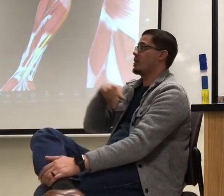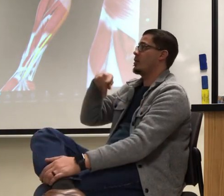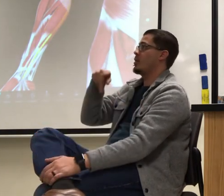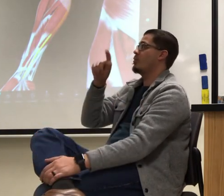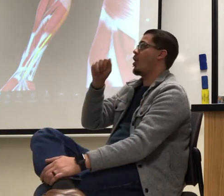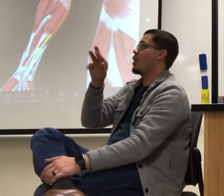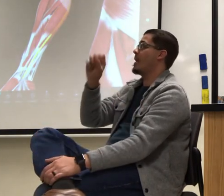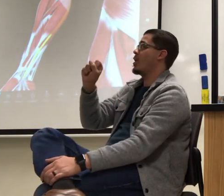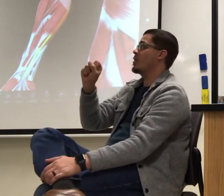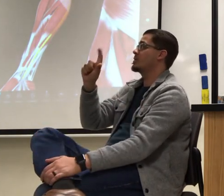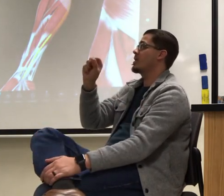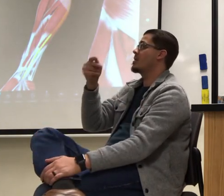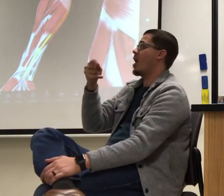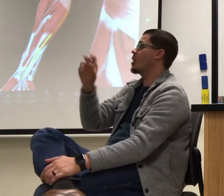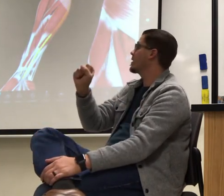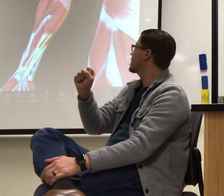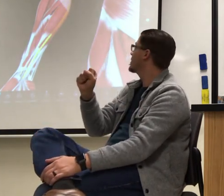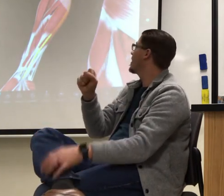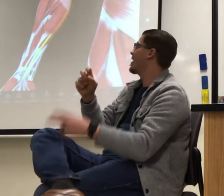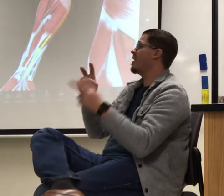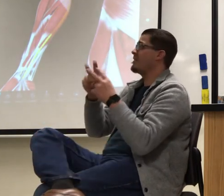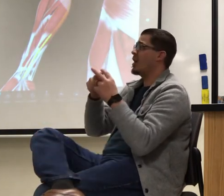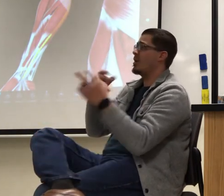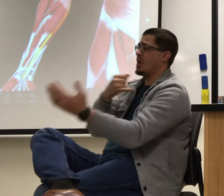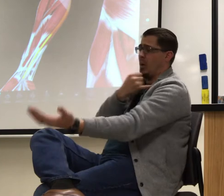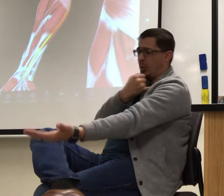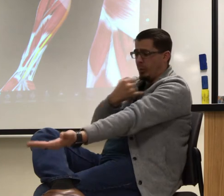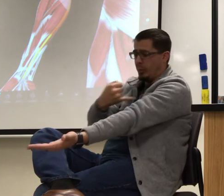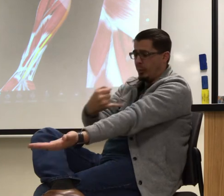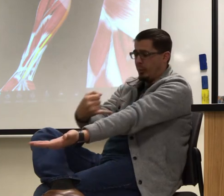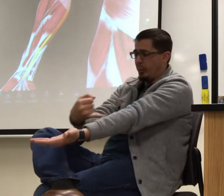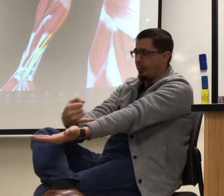very slender, has a long tendon.